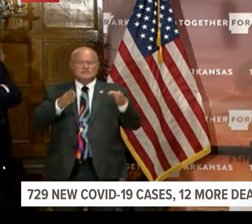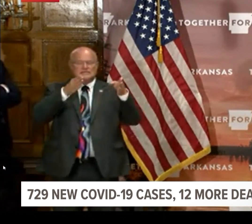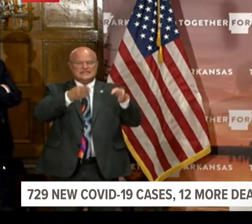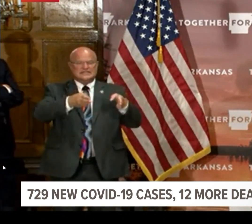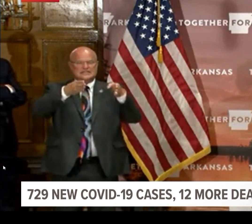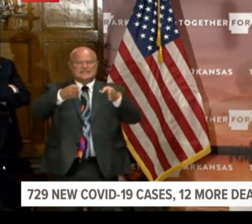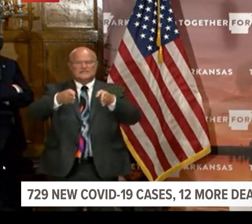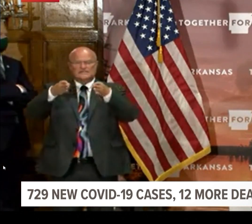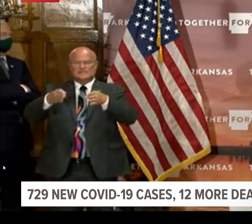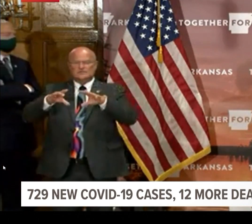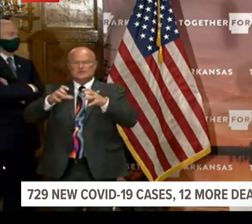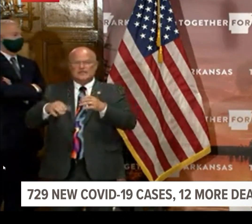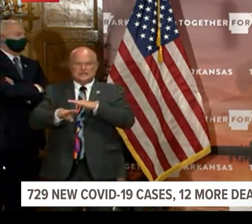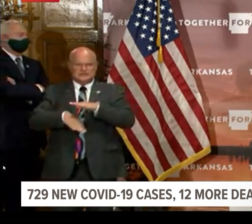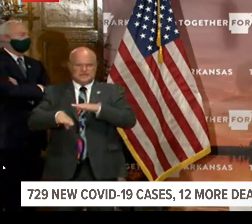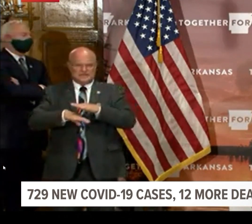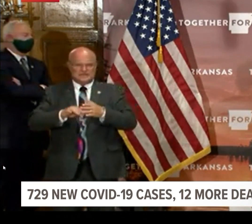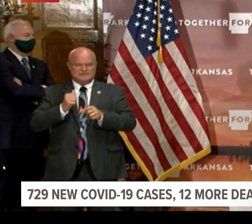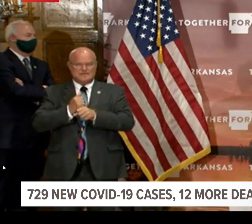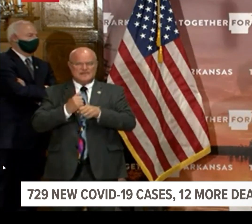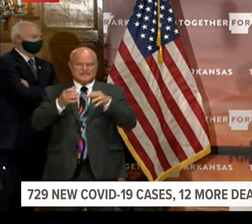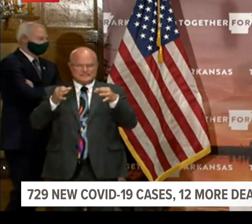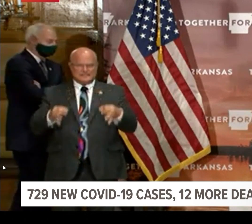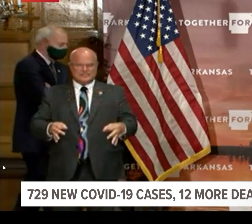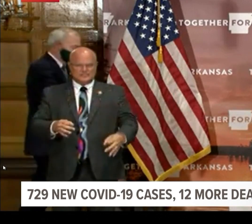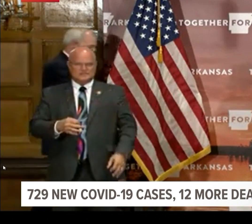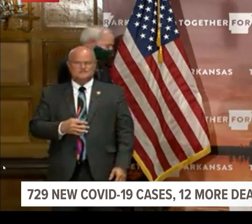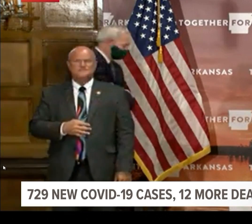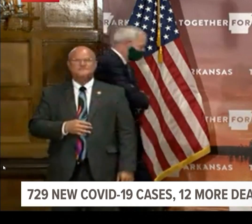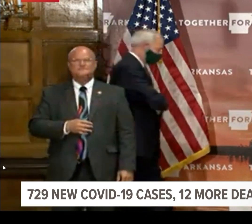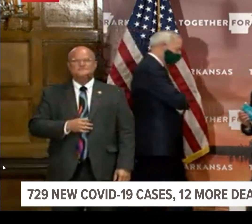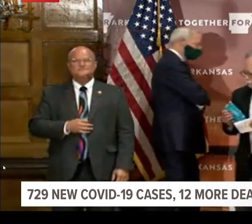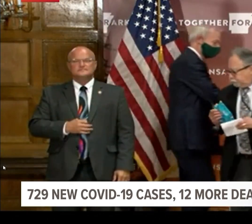individual class basis that we make that decision.